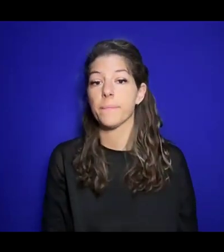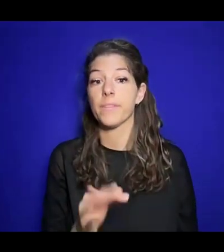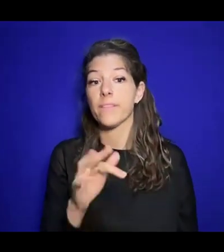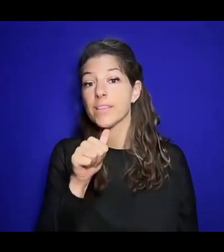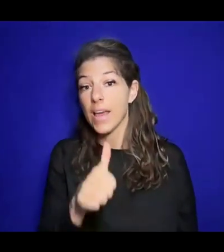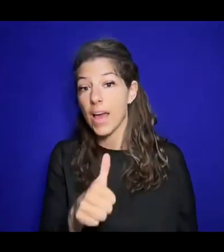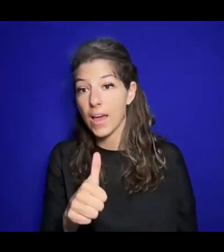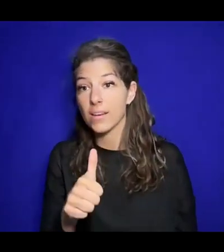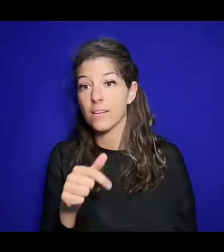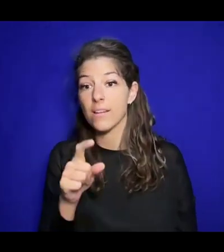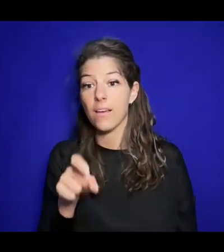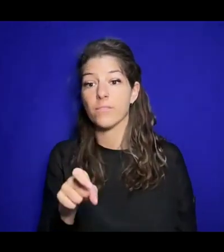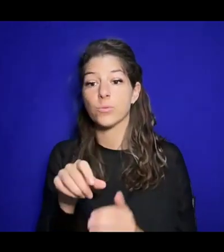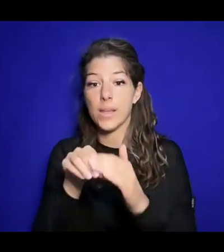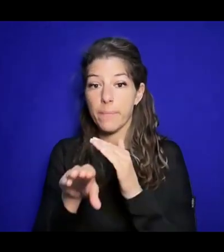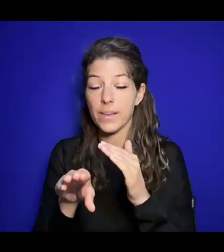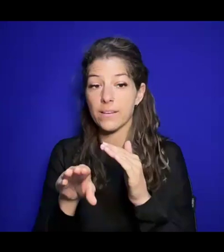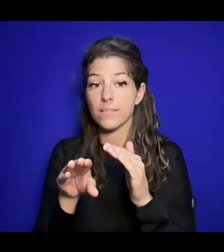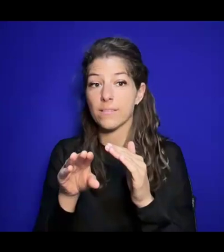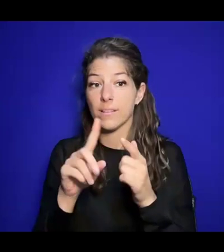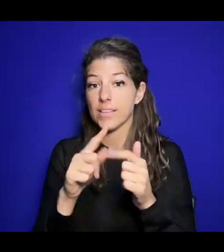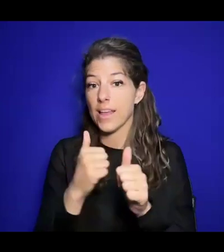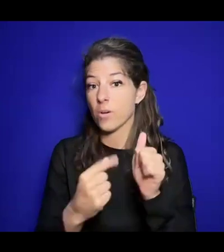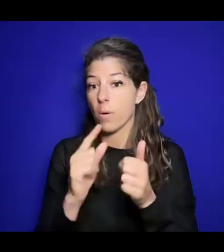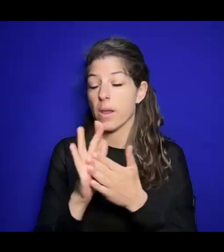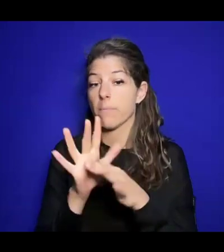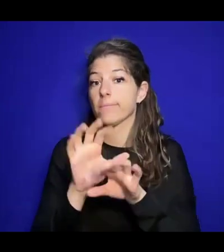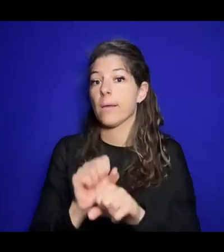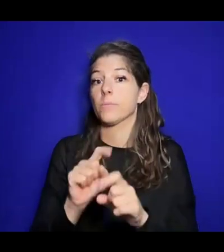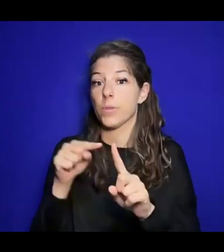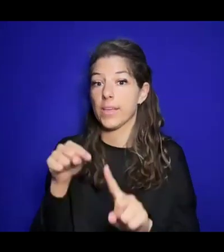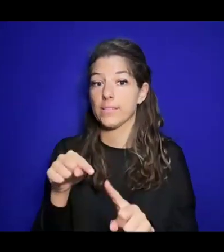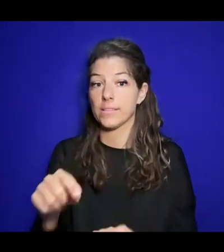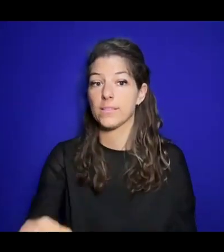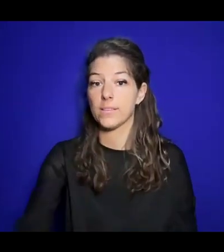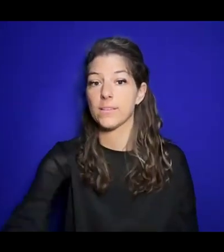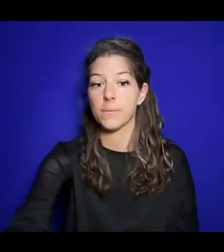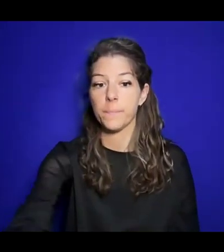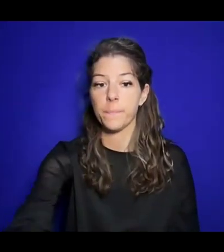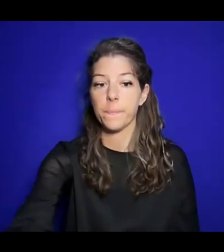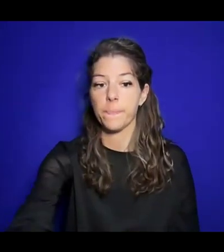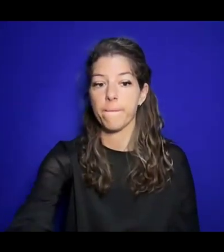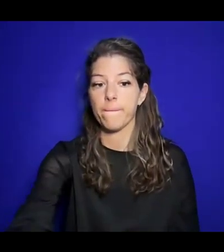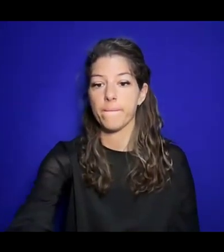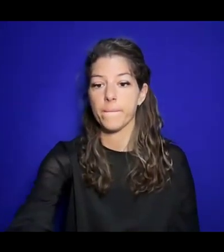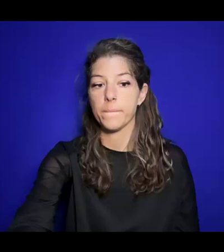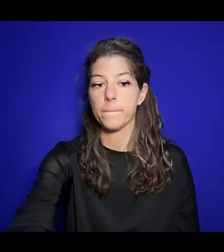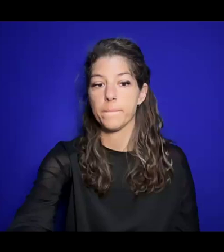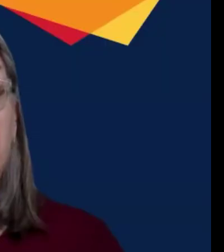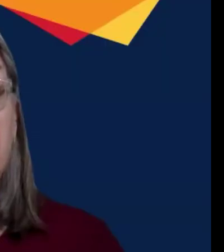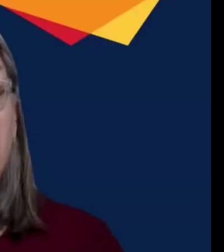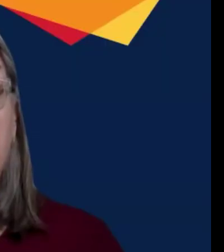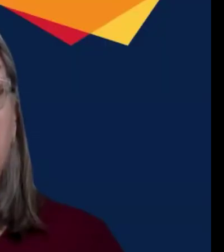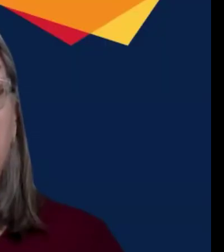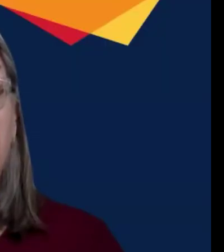you might have to step in until everybody becomes accustomed to this. And so it's a huge challenge. But you always